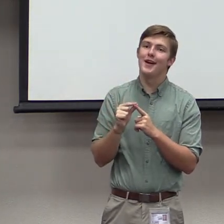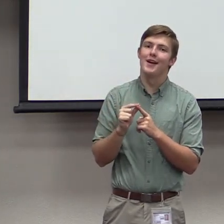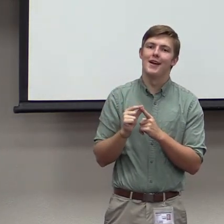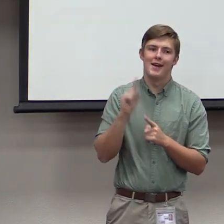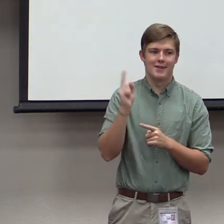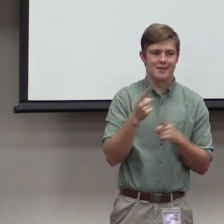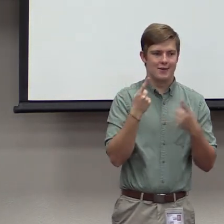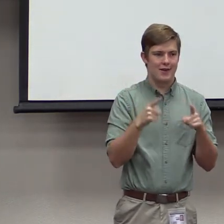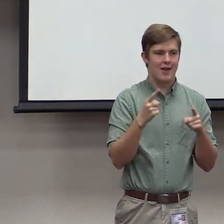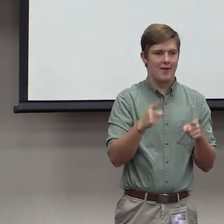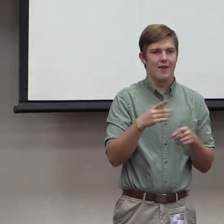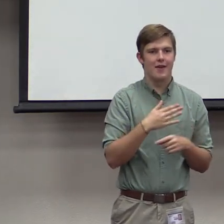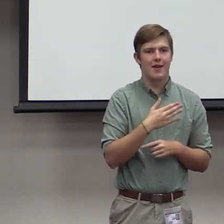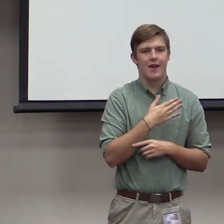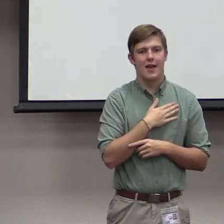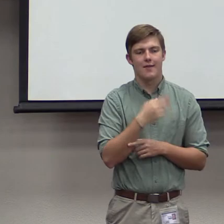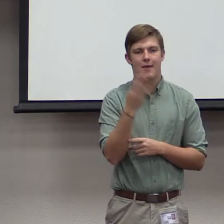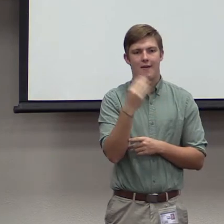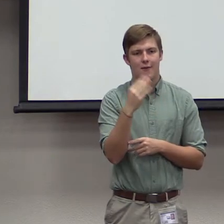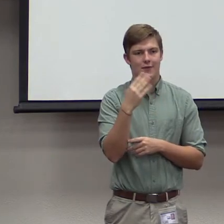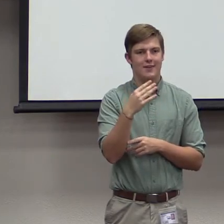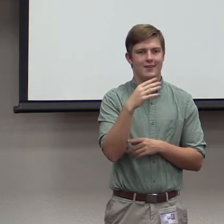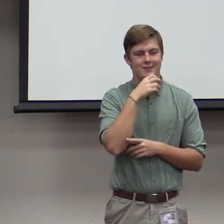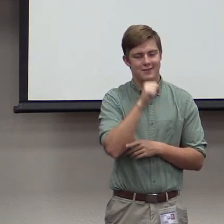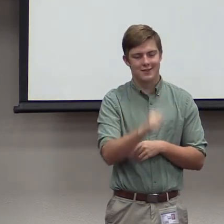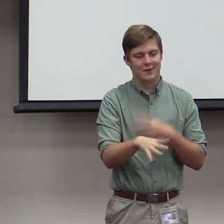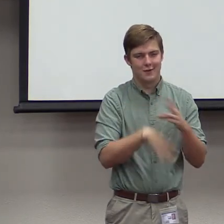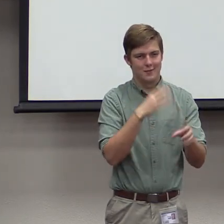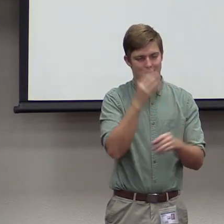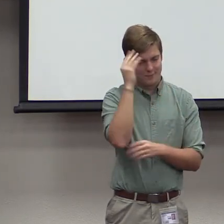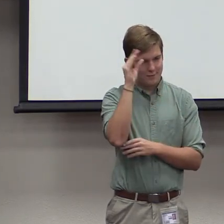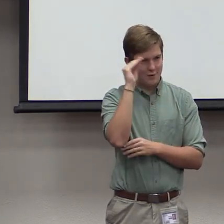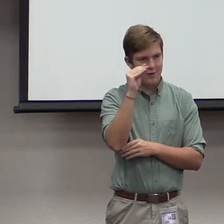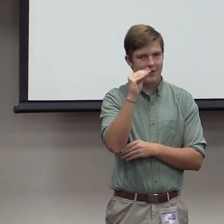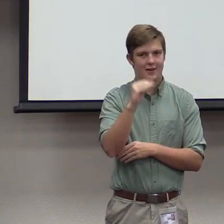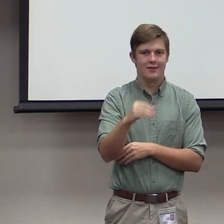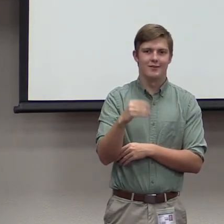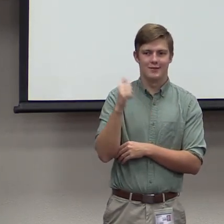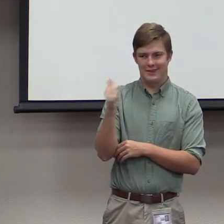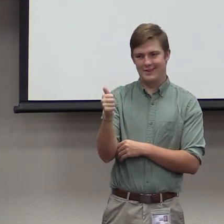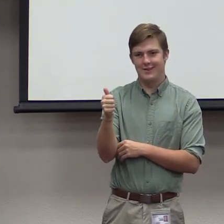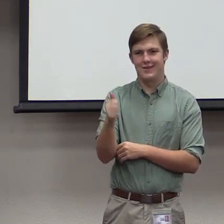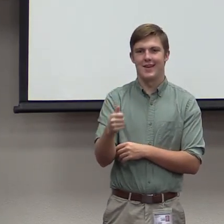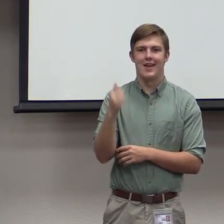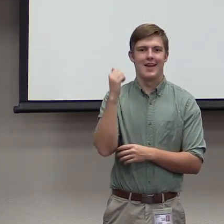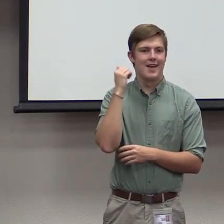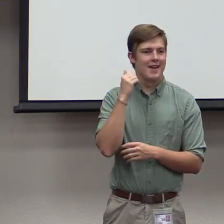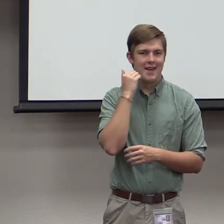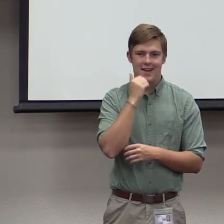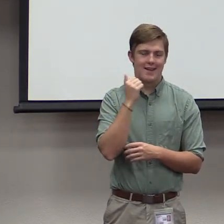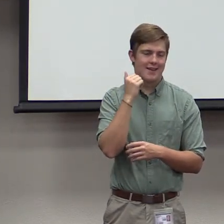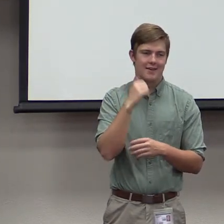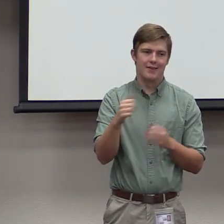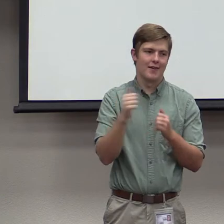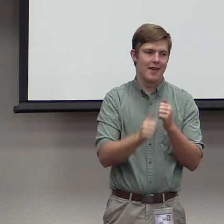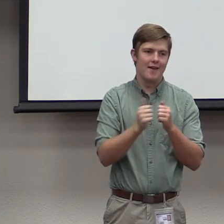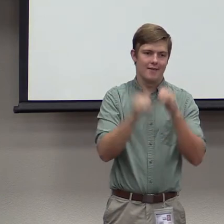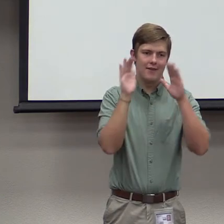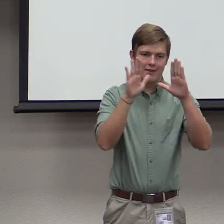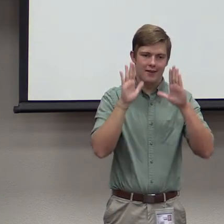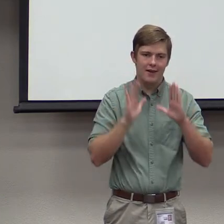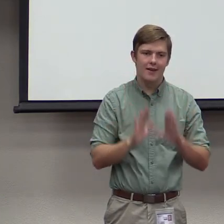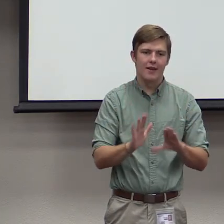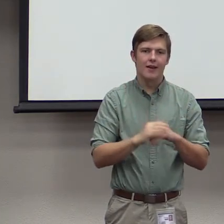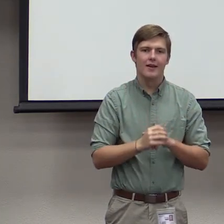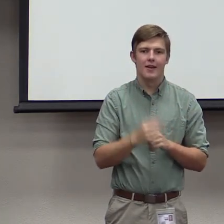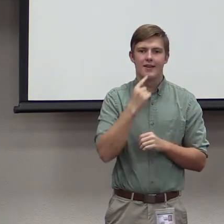so happens that it's my 14-year-old boy. All by himself, every Sunday morning, all by himself, he says,